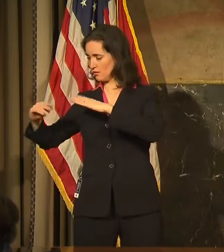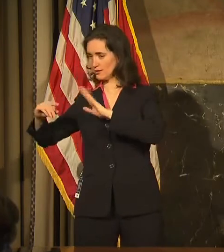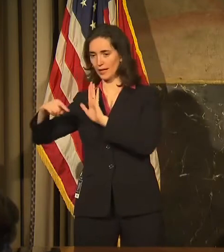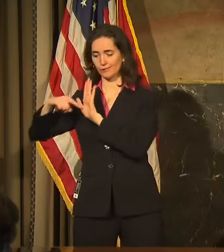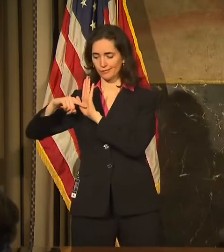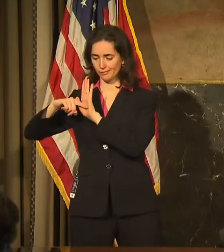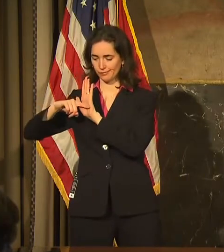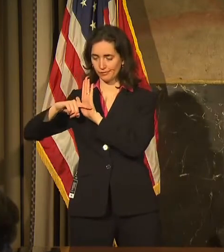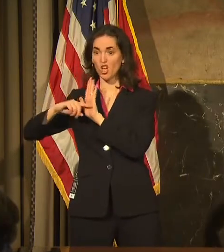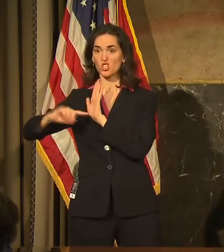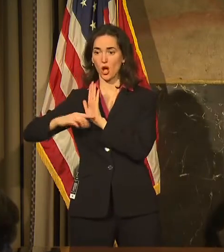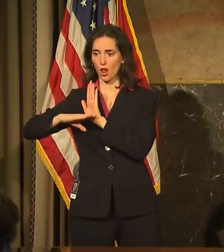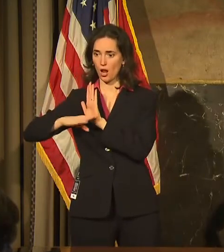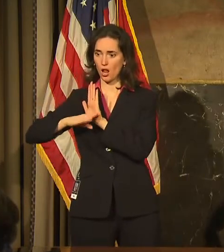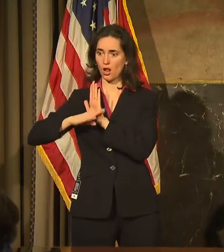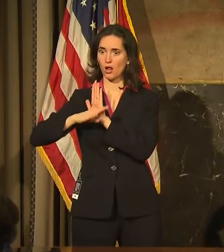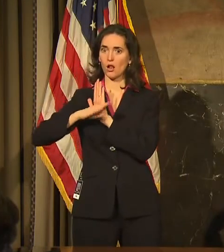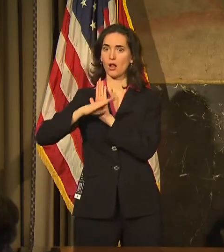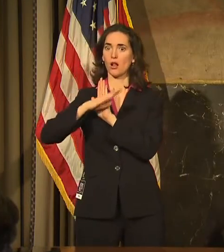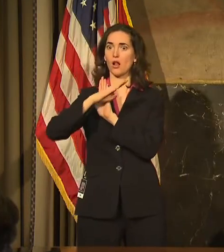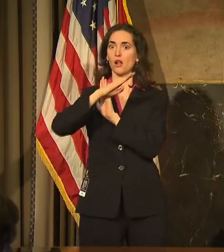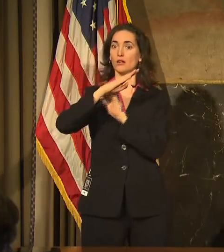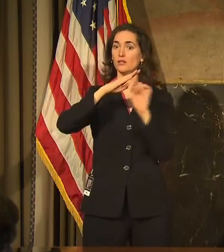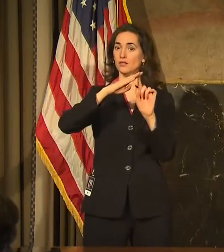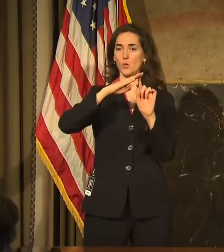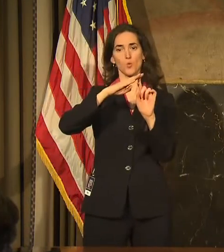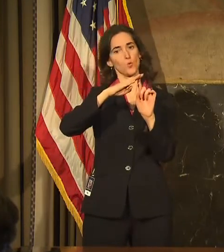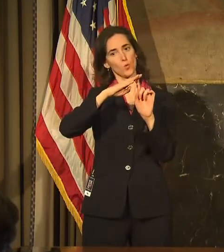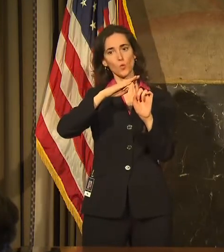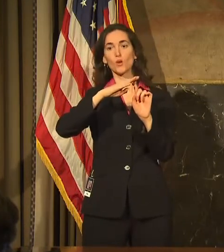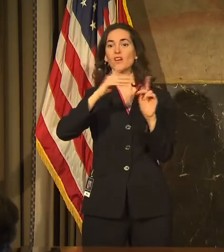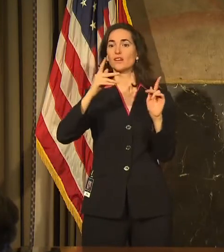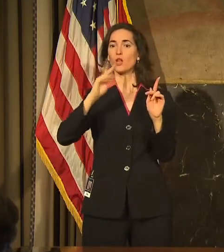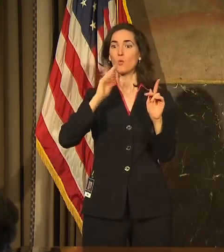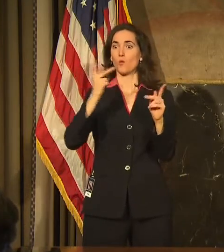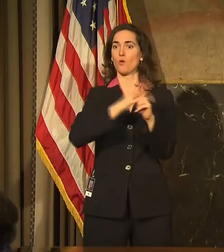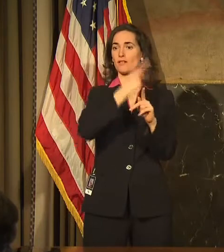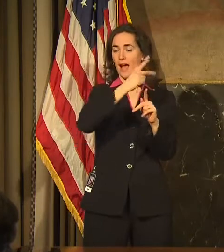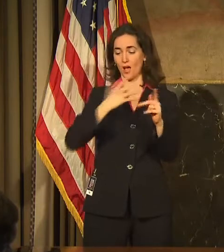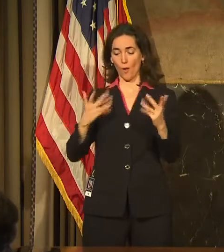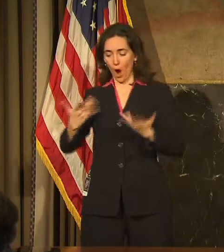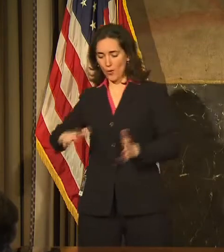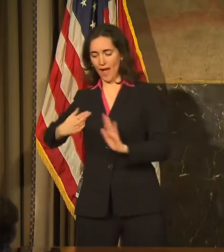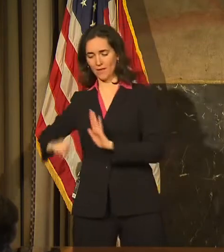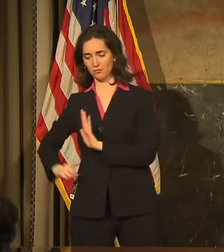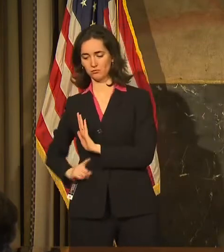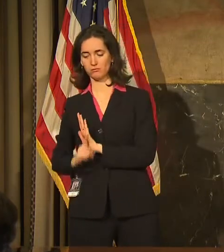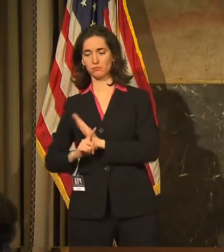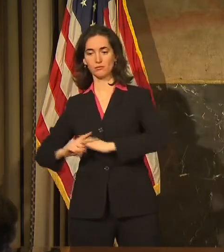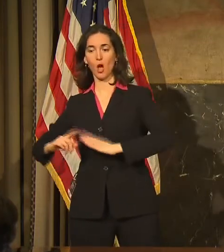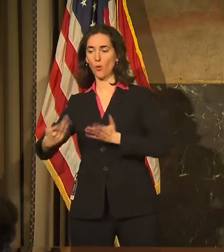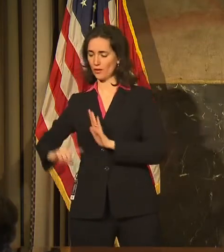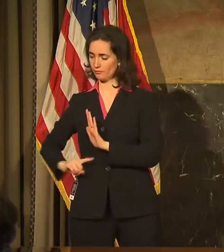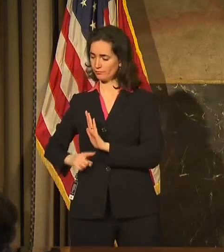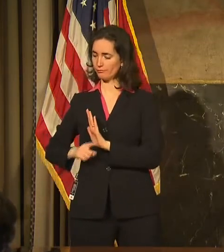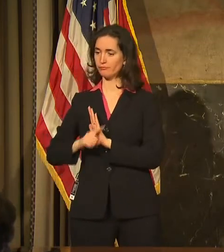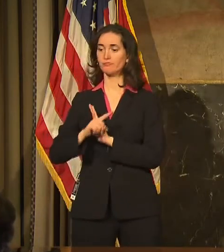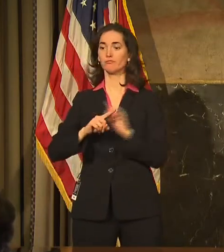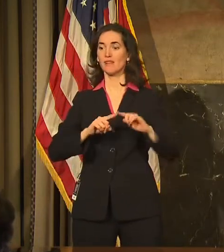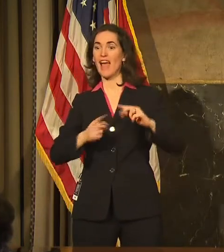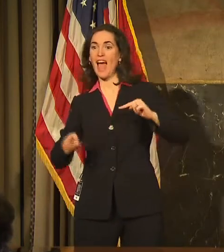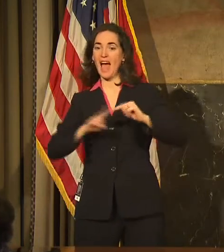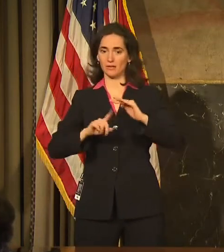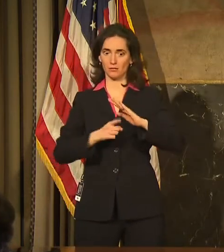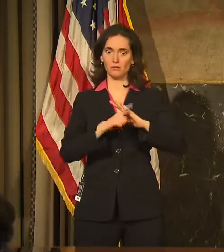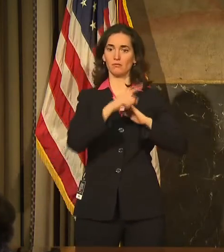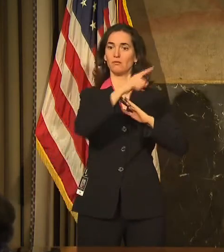we started pretty high, and we ended up very high. We would like to do it a little bit lower. If at all, we have to do it the next time. So I